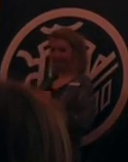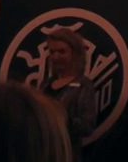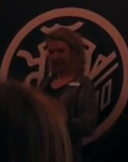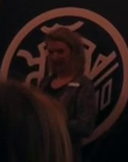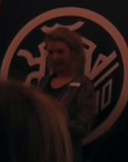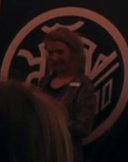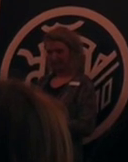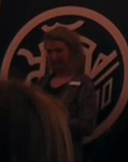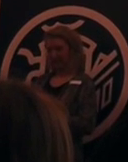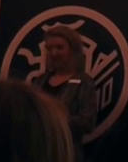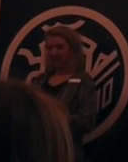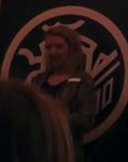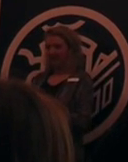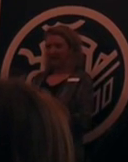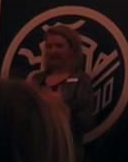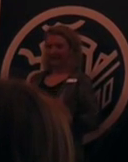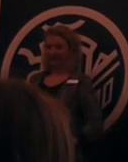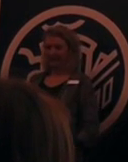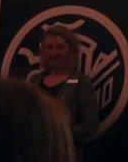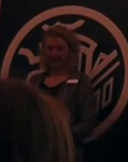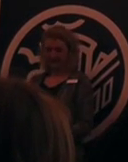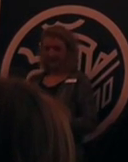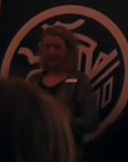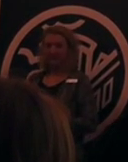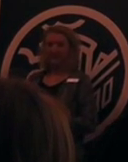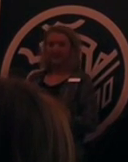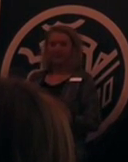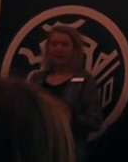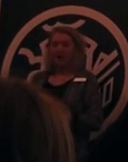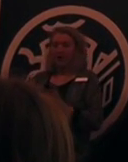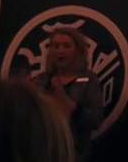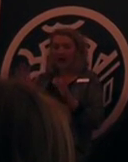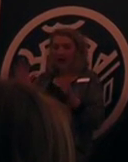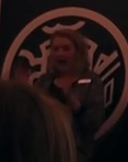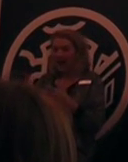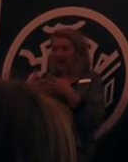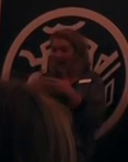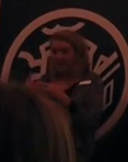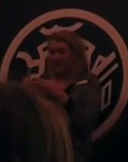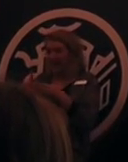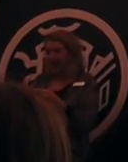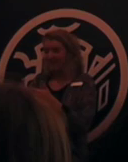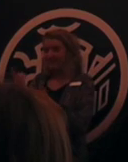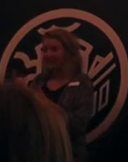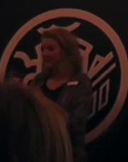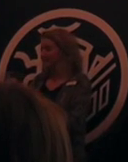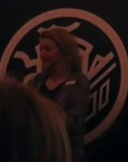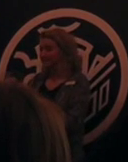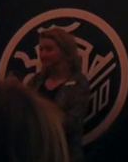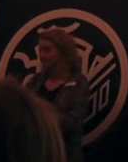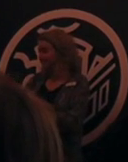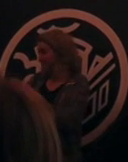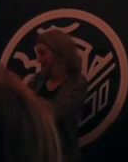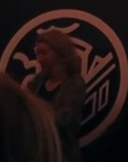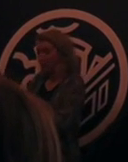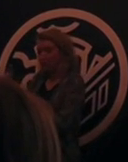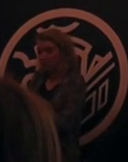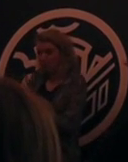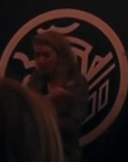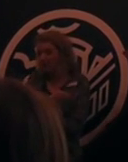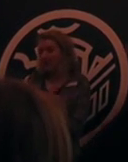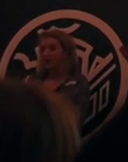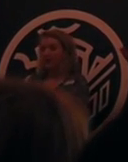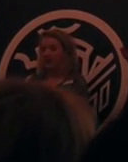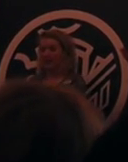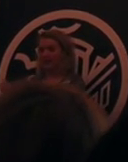The embassy evacuated all Americans for the rally. They thought the situation was too dangerous, and I refused to go. And that,